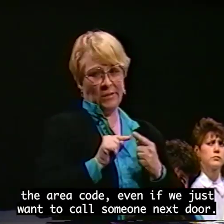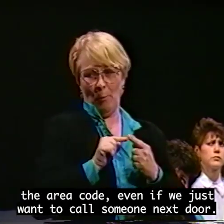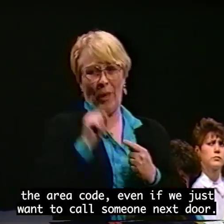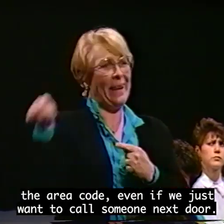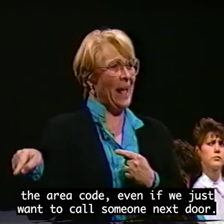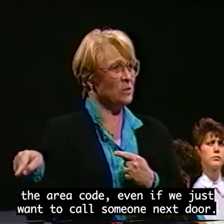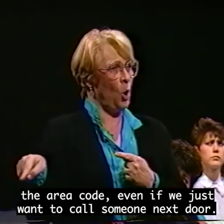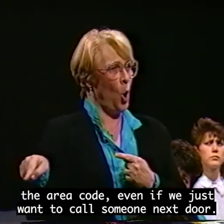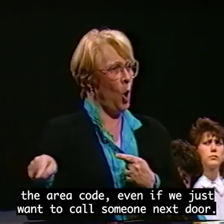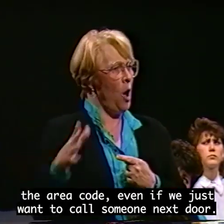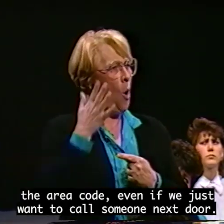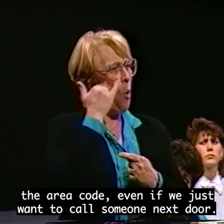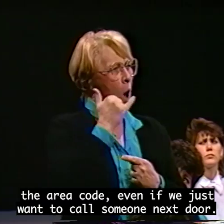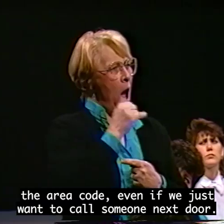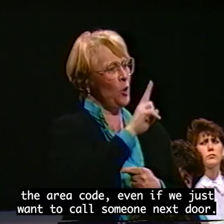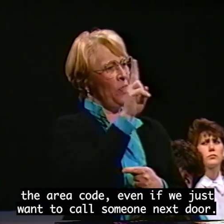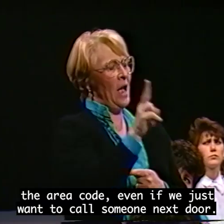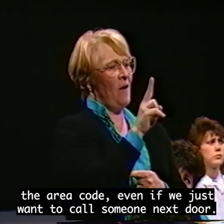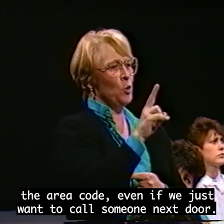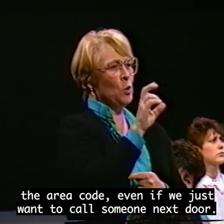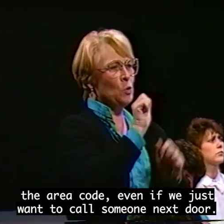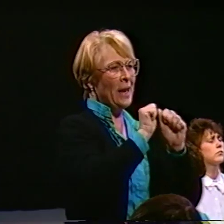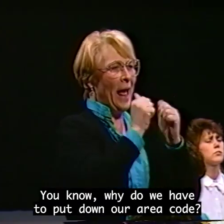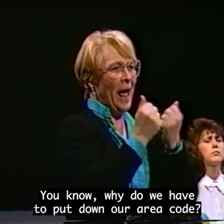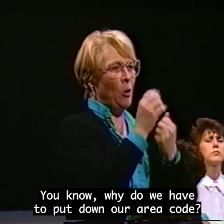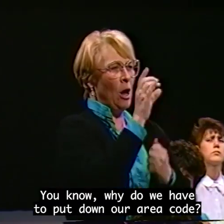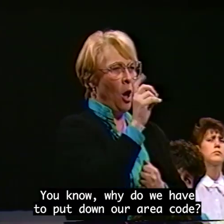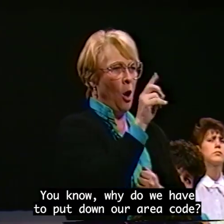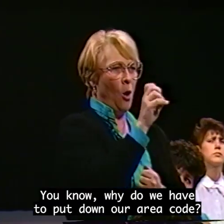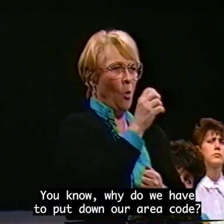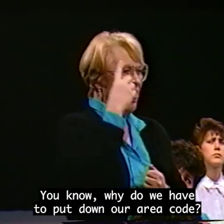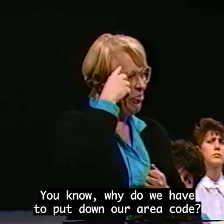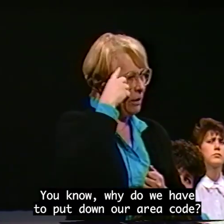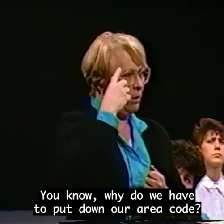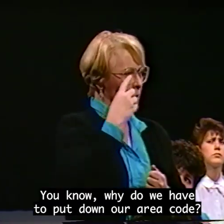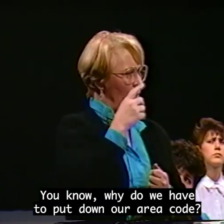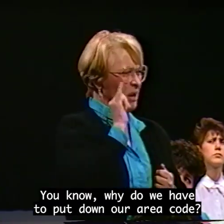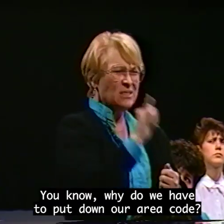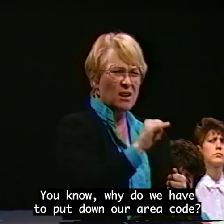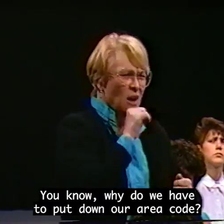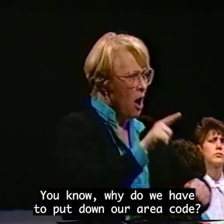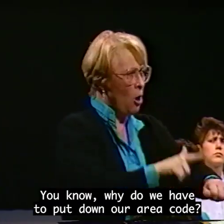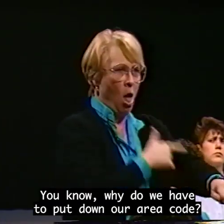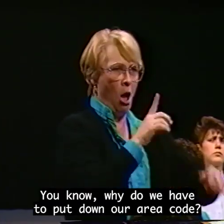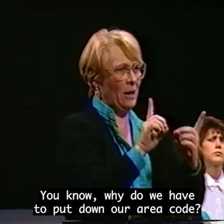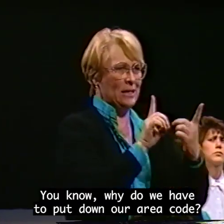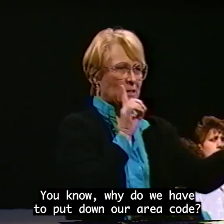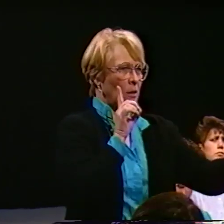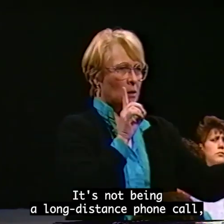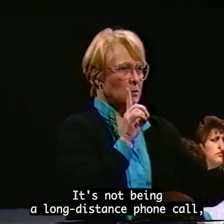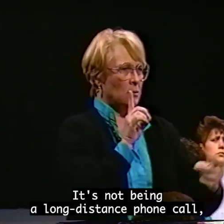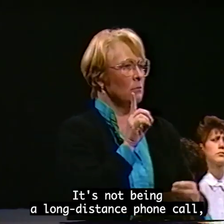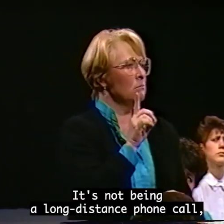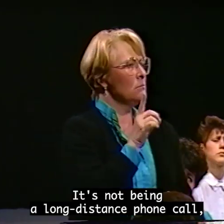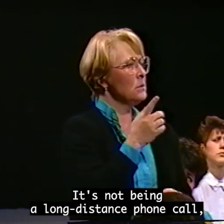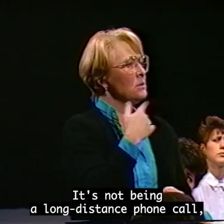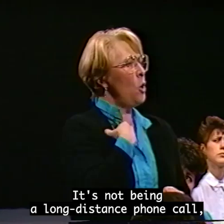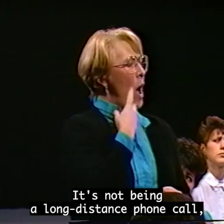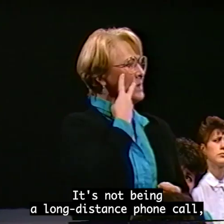code. Even if we just want to call someone next door, you know, why do we have to put down our area code? It's not being a long-distance